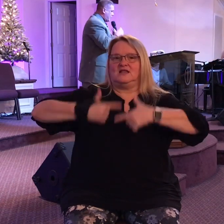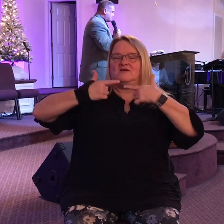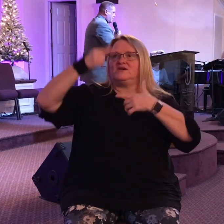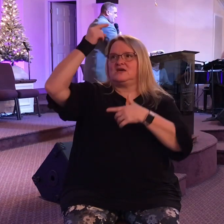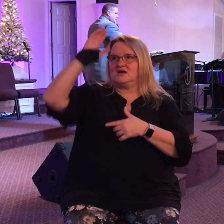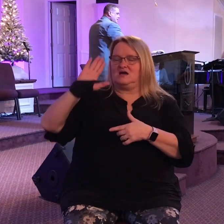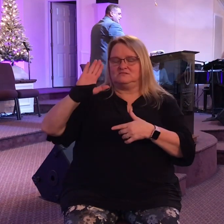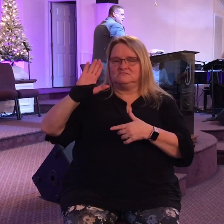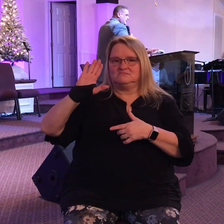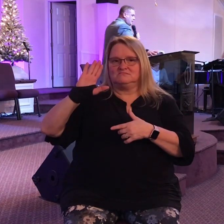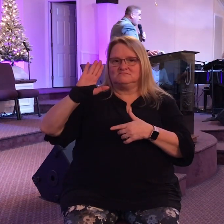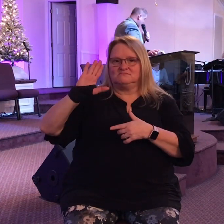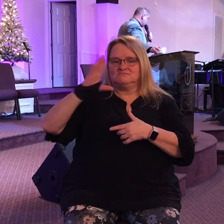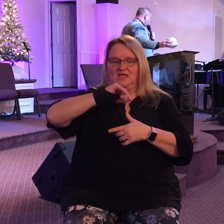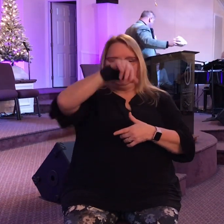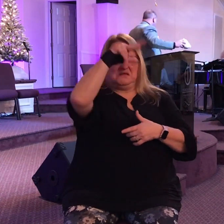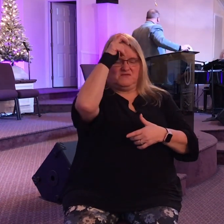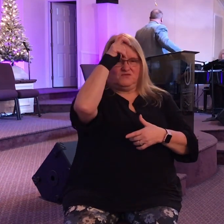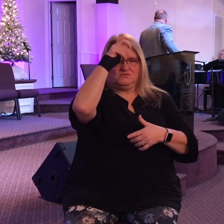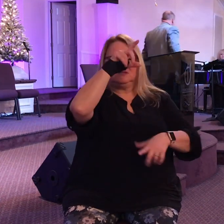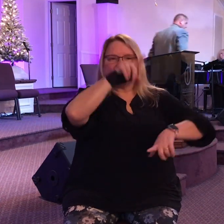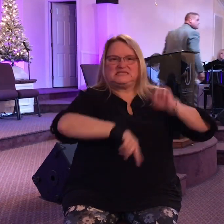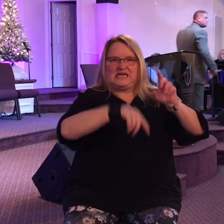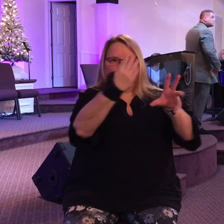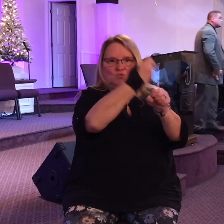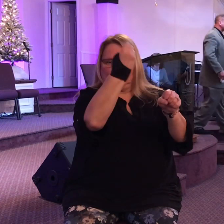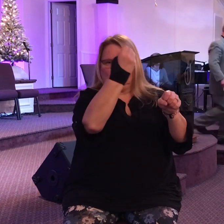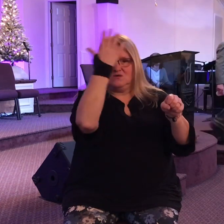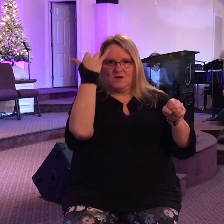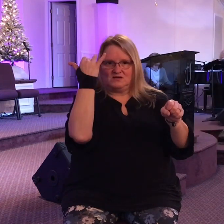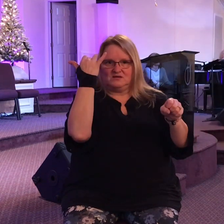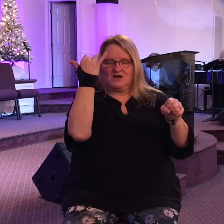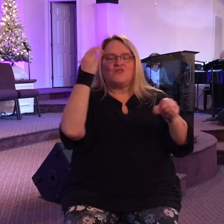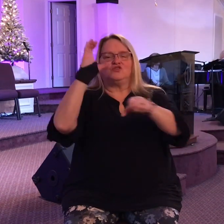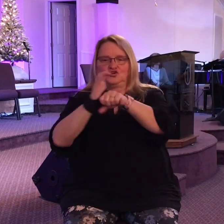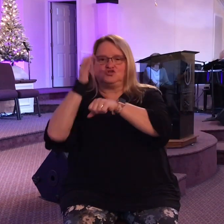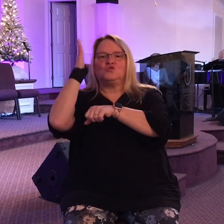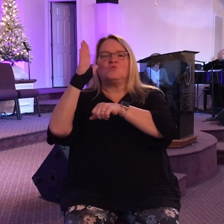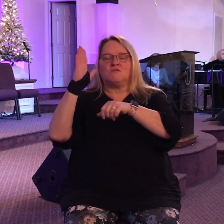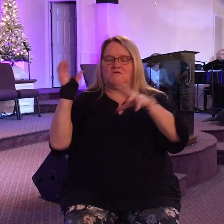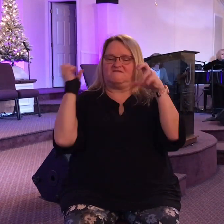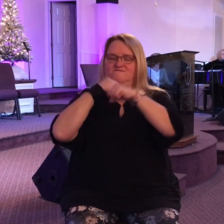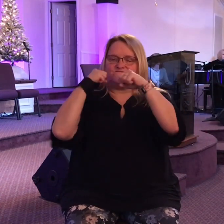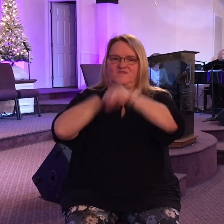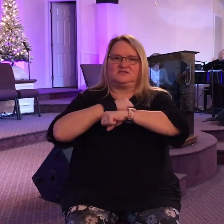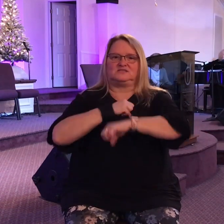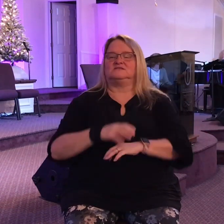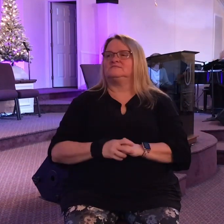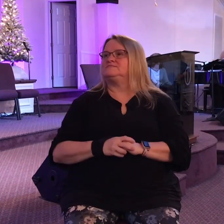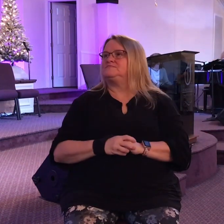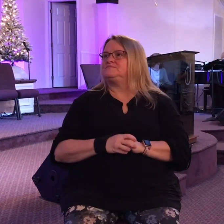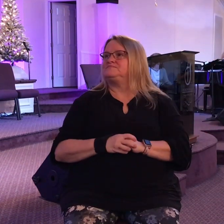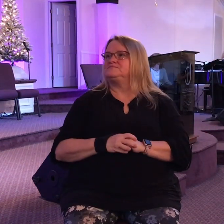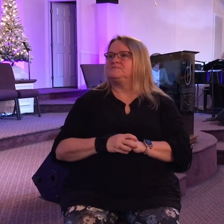church, bless God, is going to fight. All right. The church is going to fight. Jesus said,